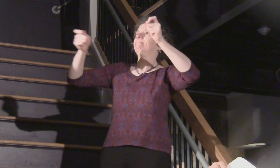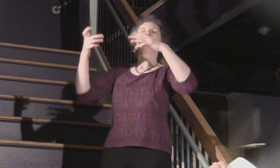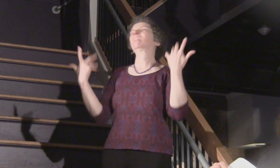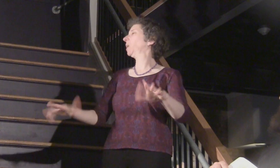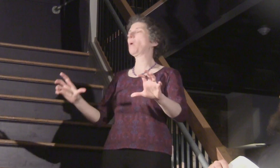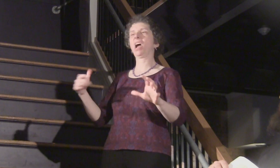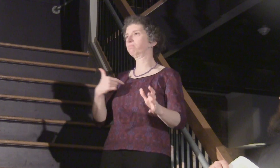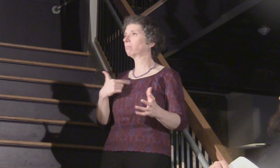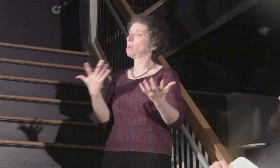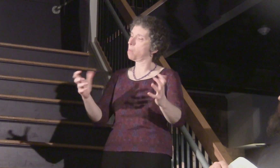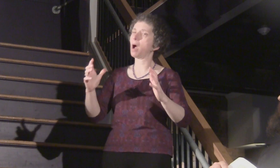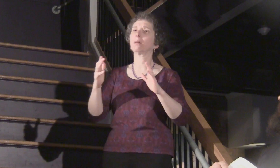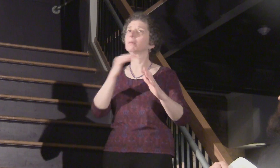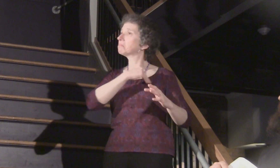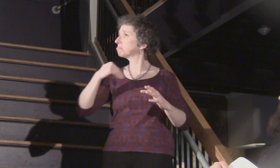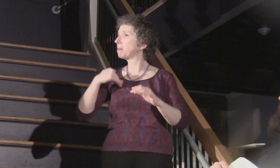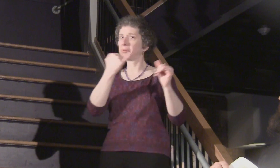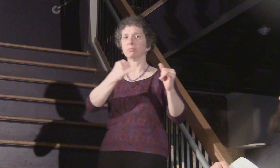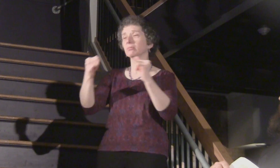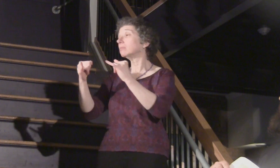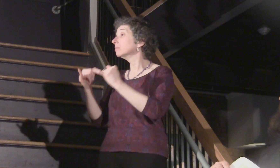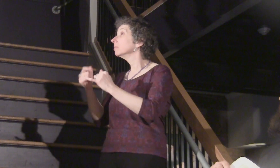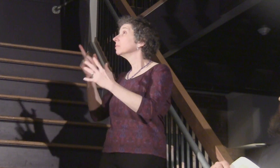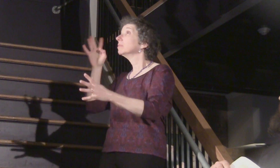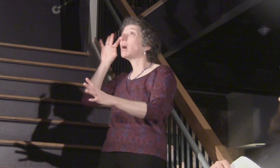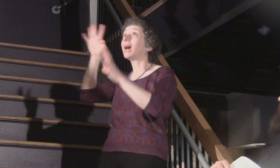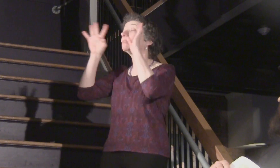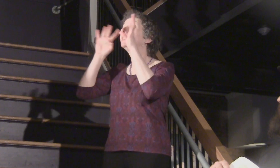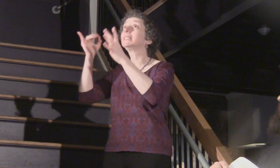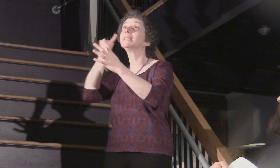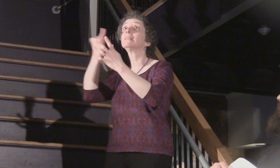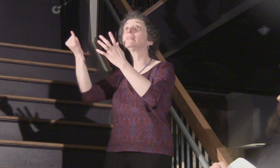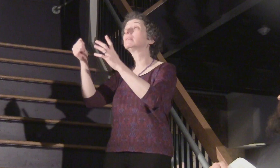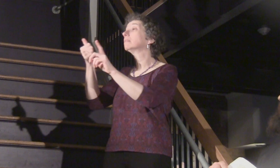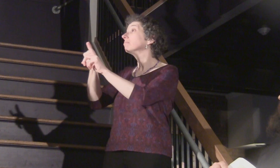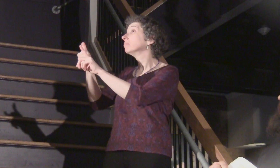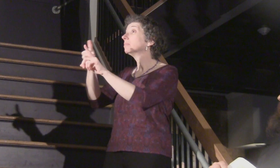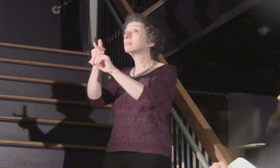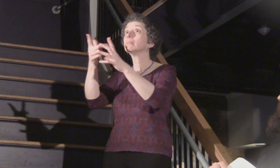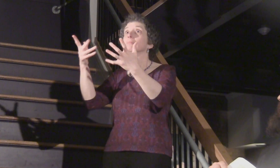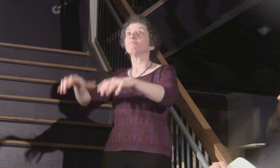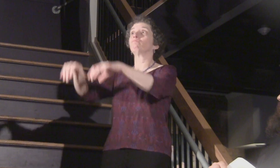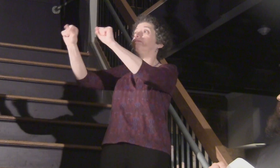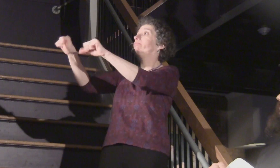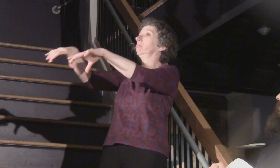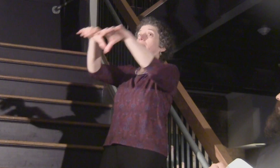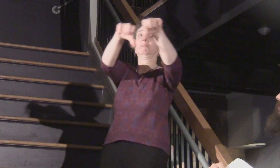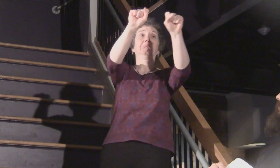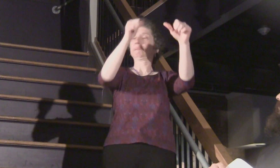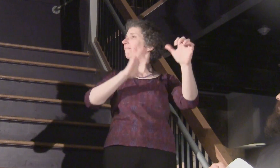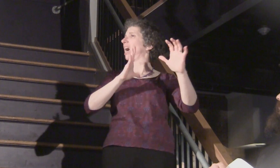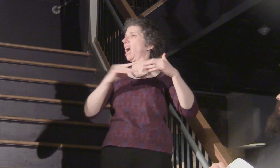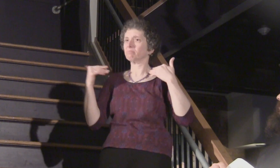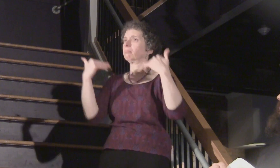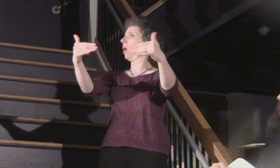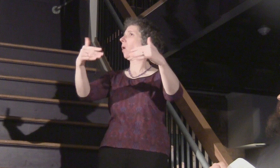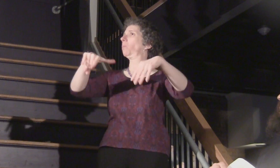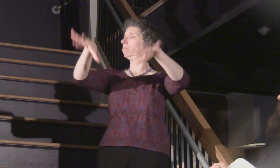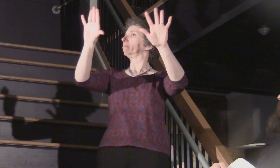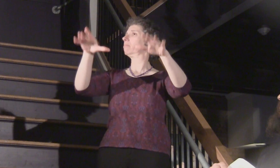they would control everything. I didn't want that. I wanted the members to have their own ideas and host their own events.